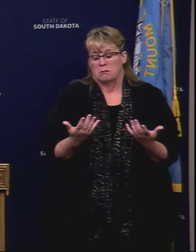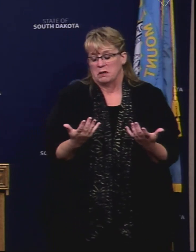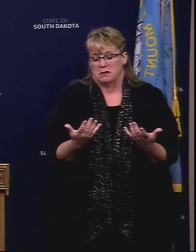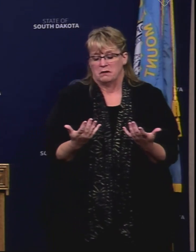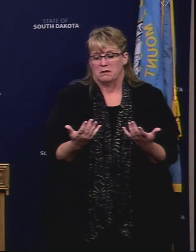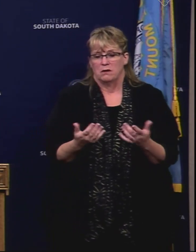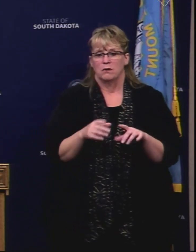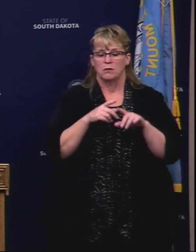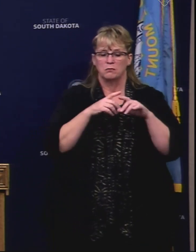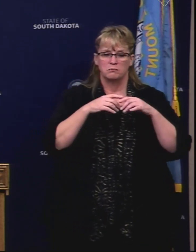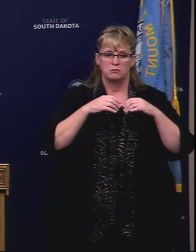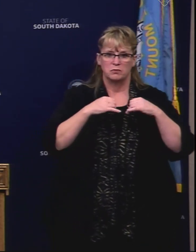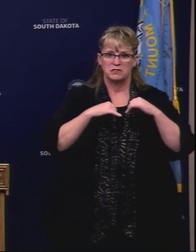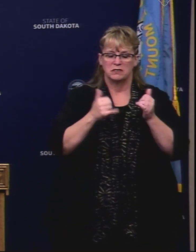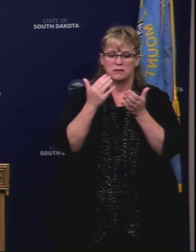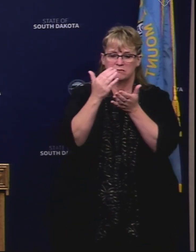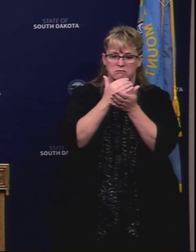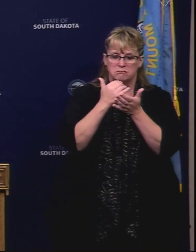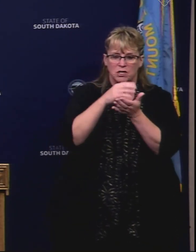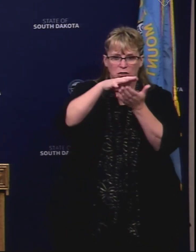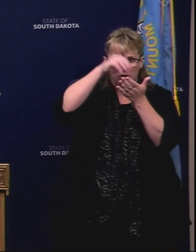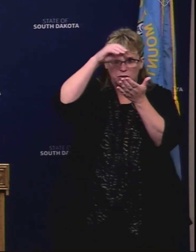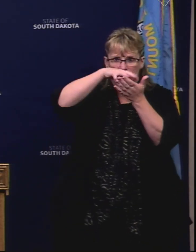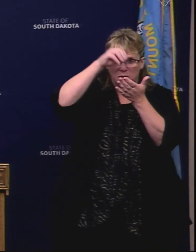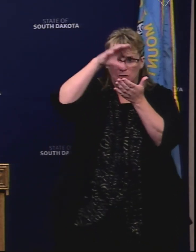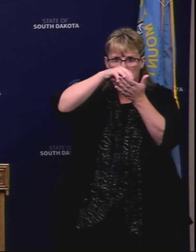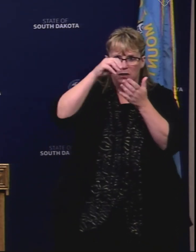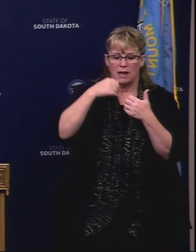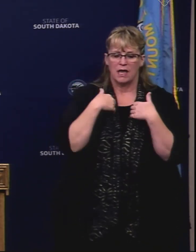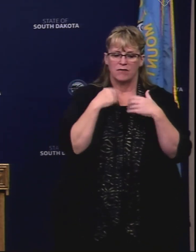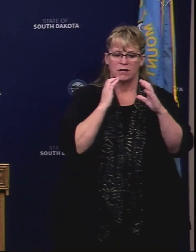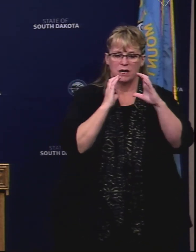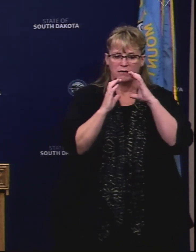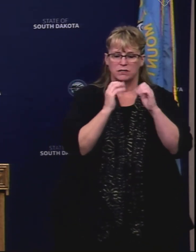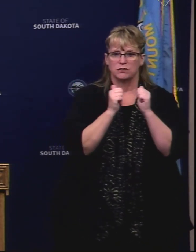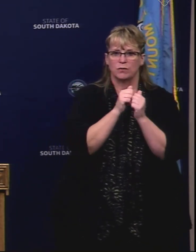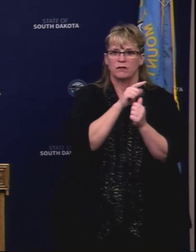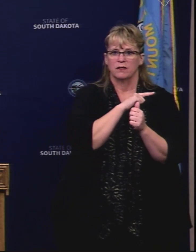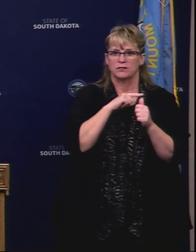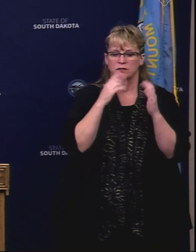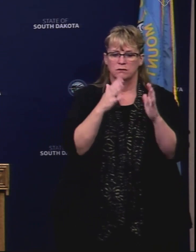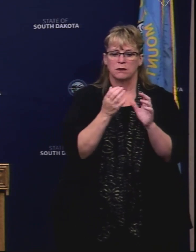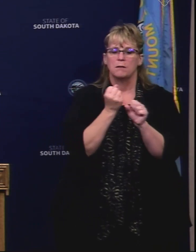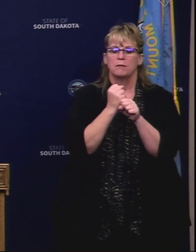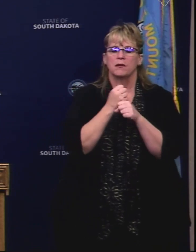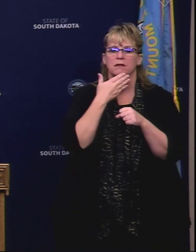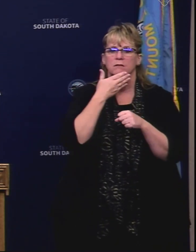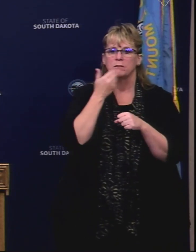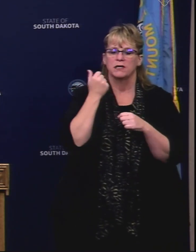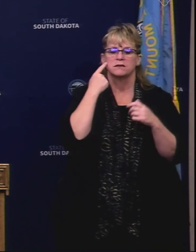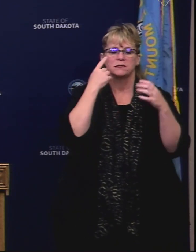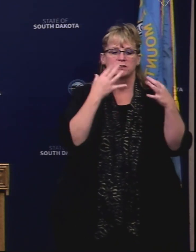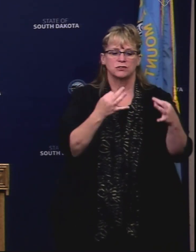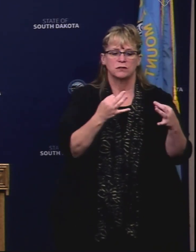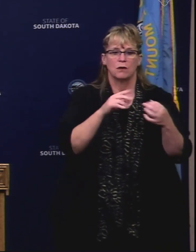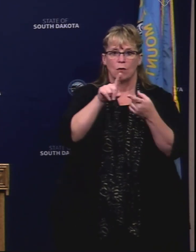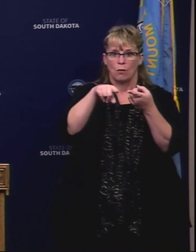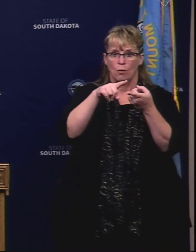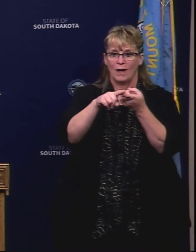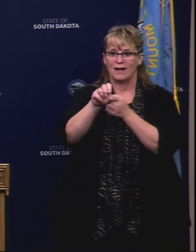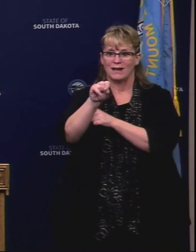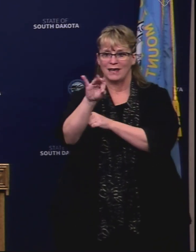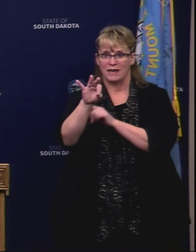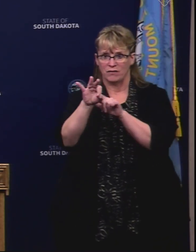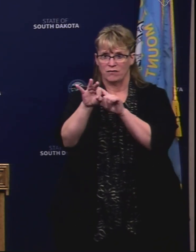information we're still gathering, and then having conversation with legislators so we can make the best decision on when and if a